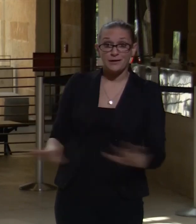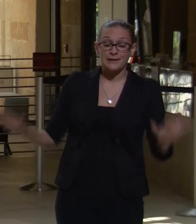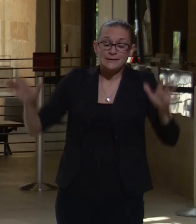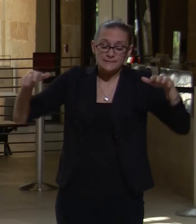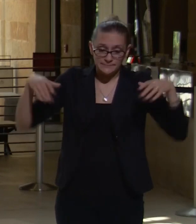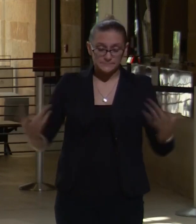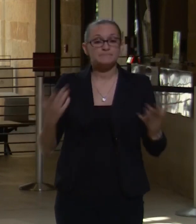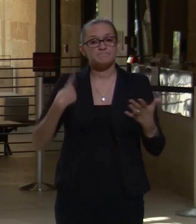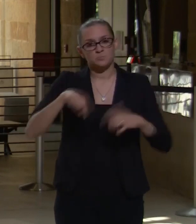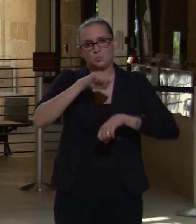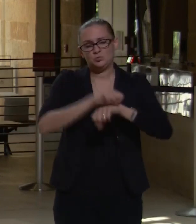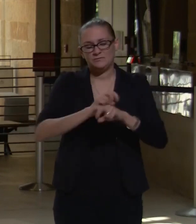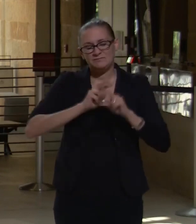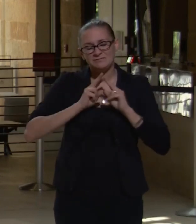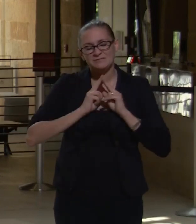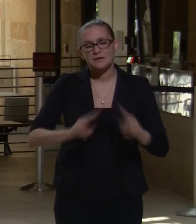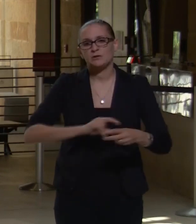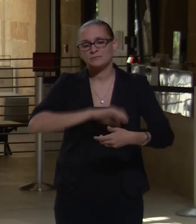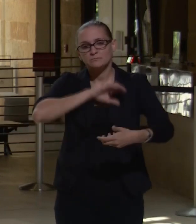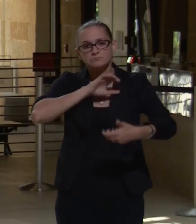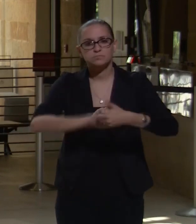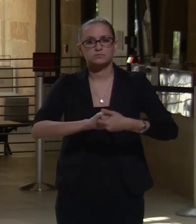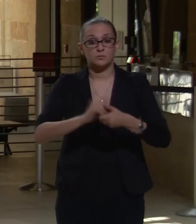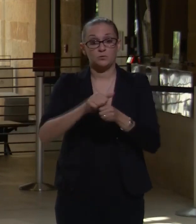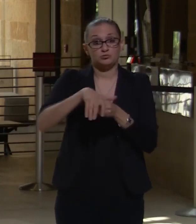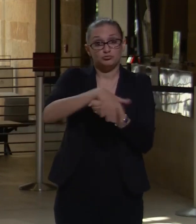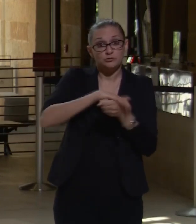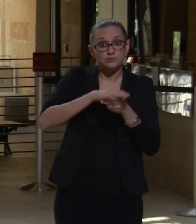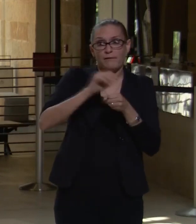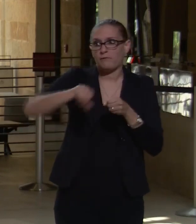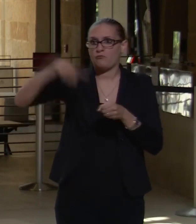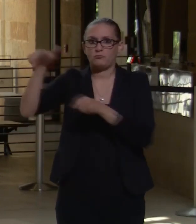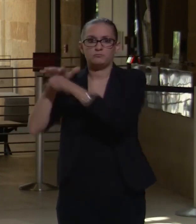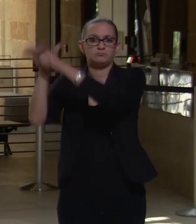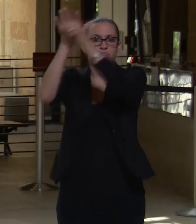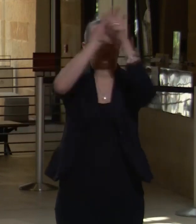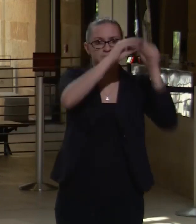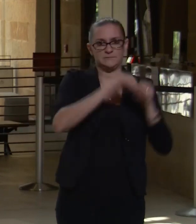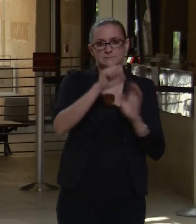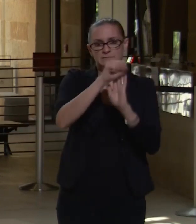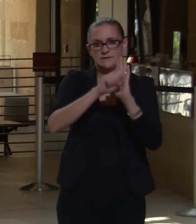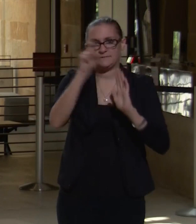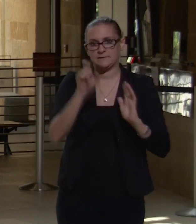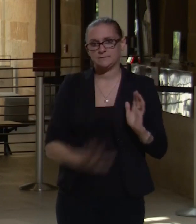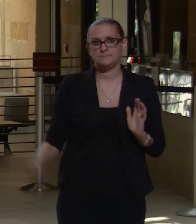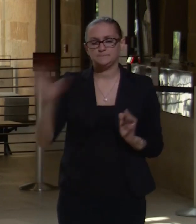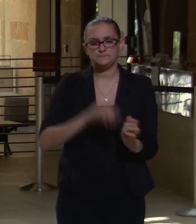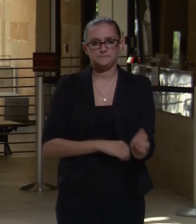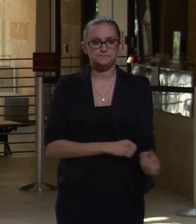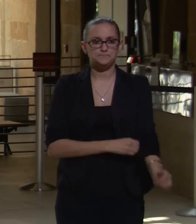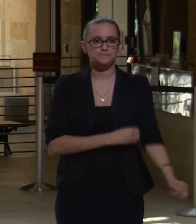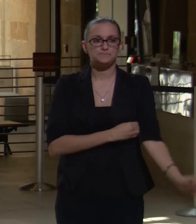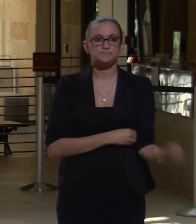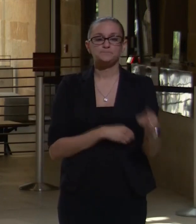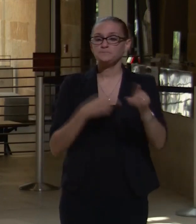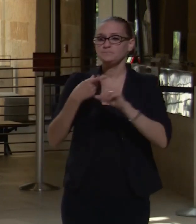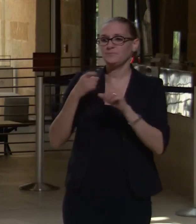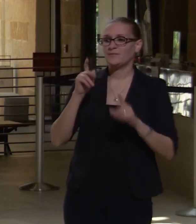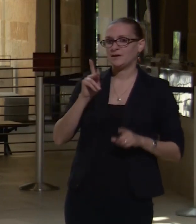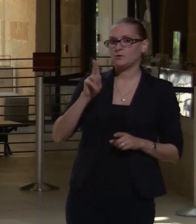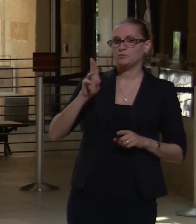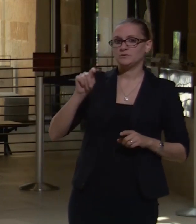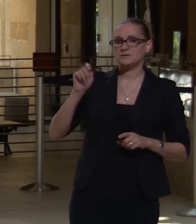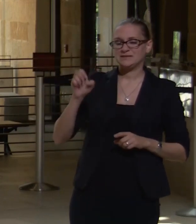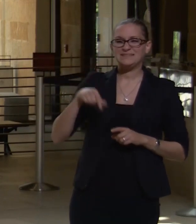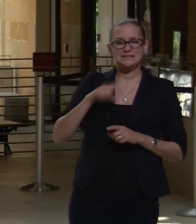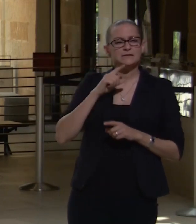working very collaboratively regionally and across regions throughout the state of Texas. And this is from KUT. It's